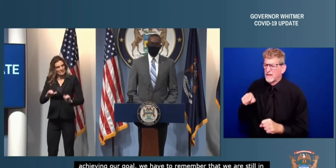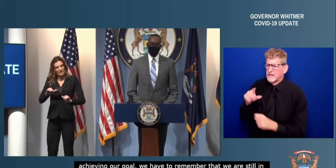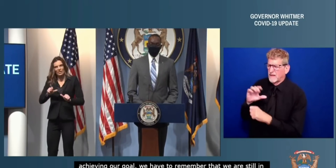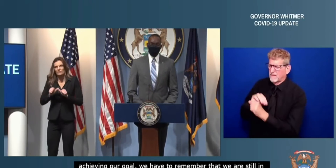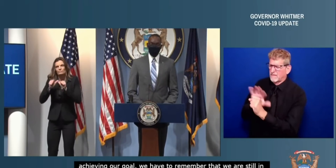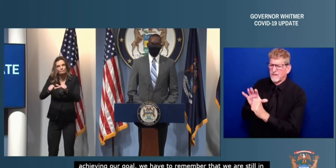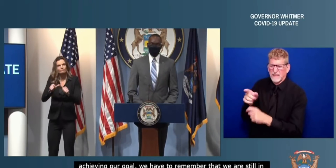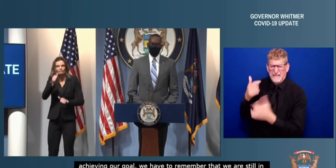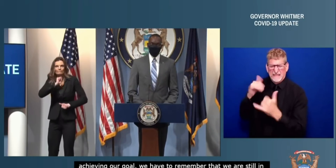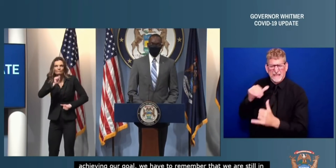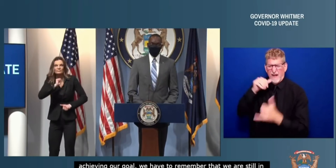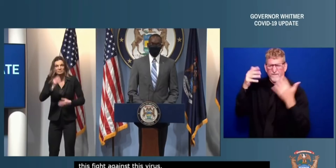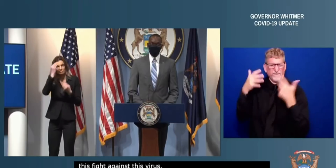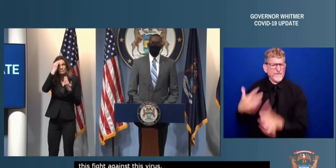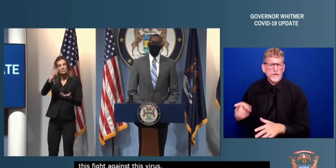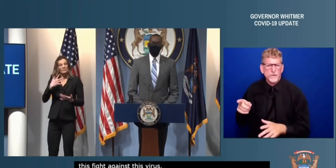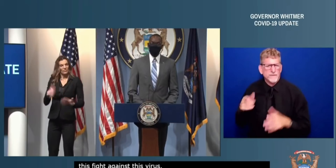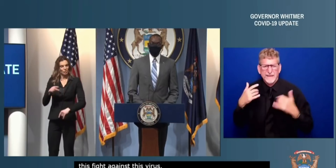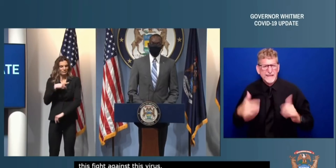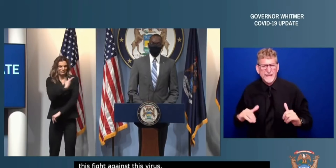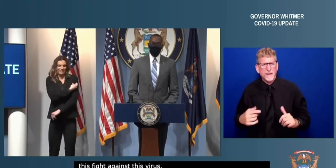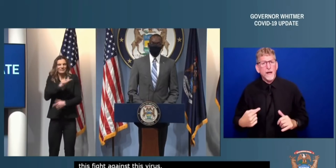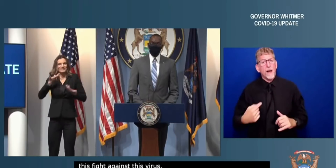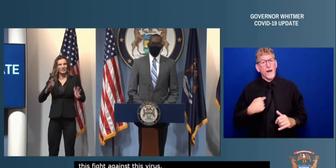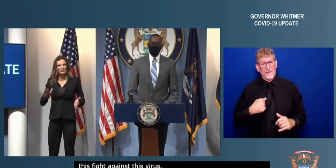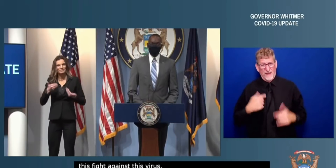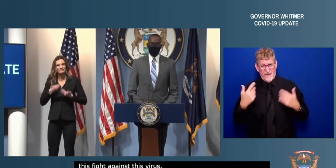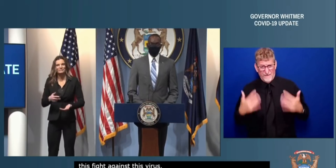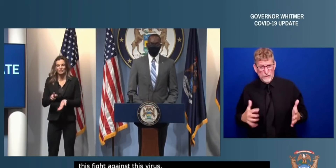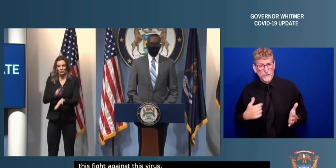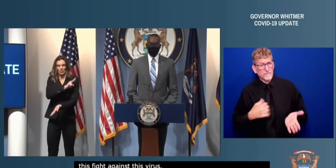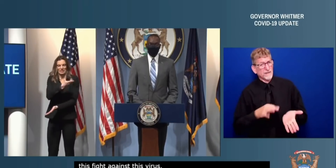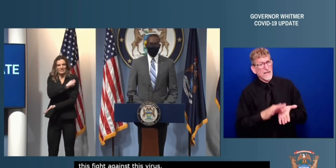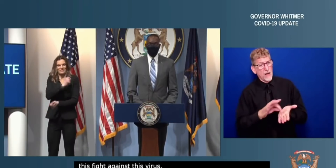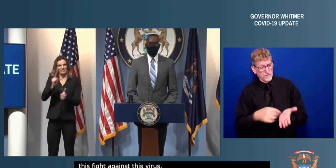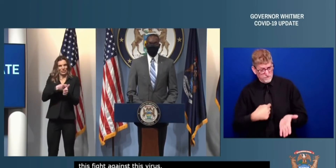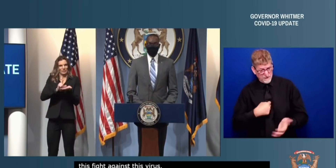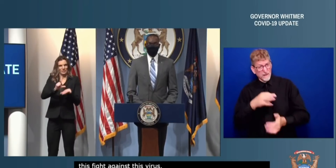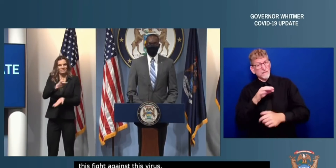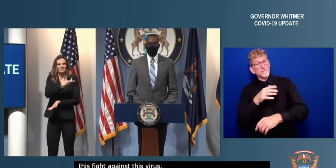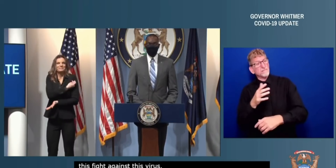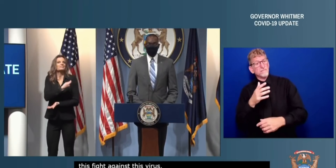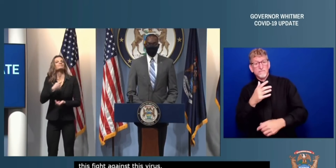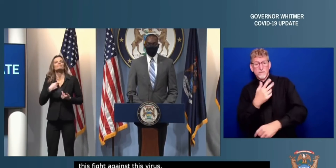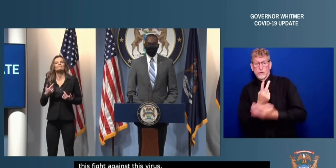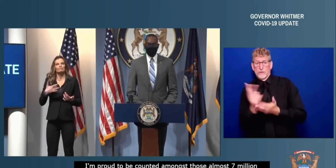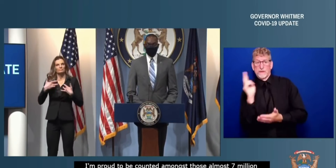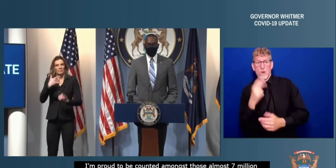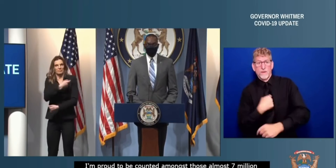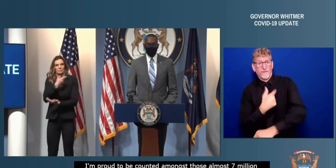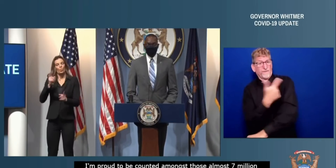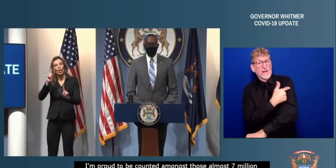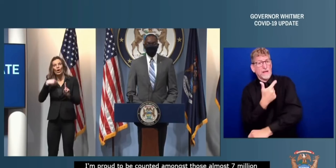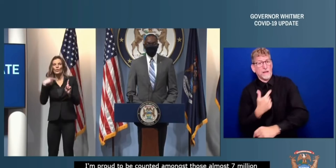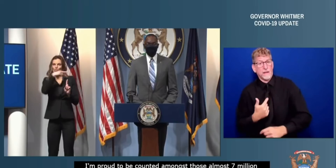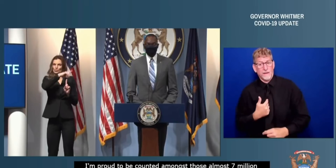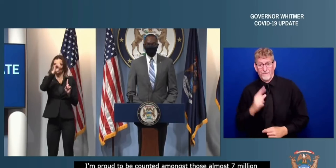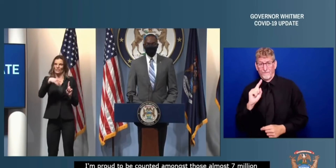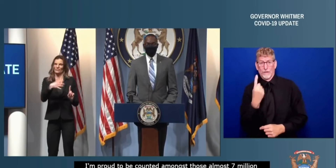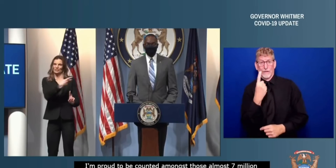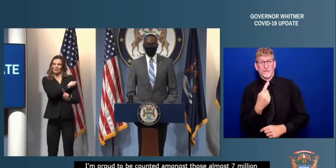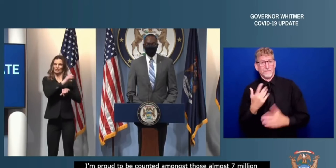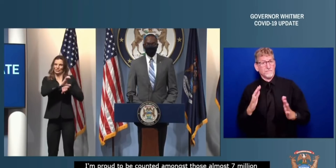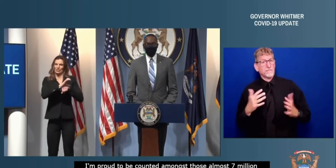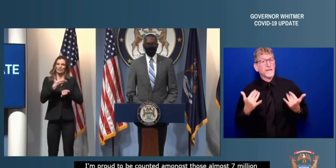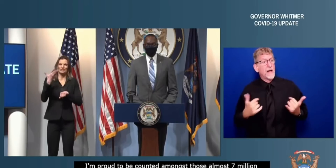those almost 7 million doses. 2 weeks ago, I received my first dose of the safe, effective COVID-19 vaccine at a